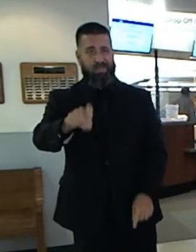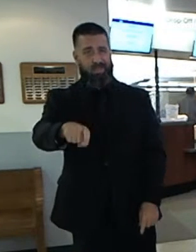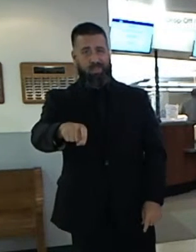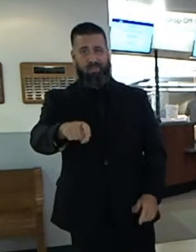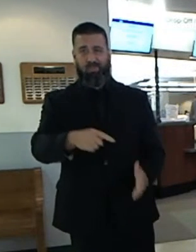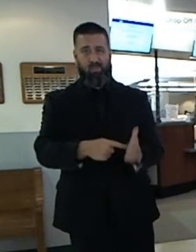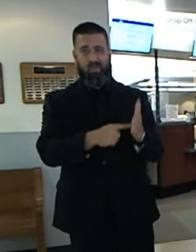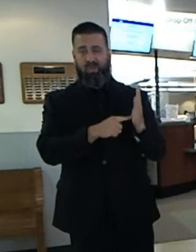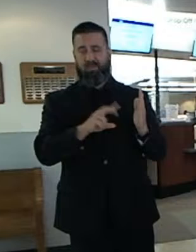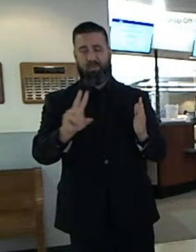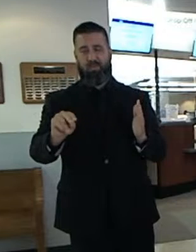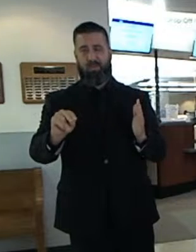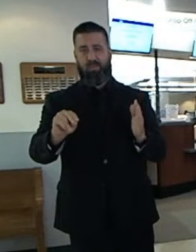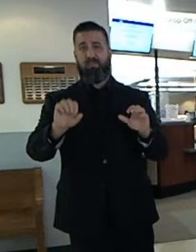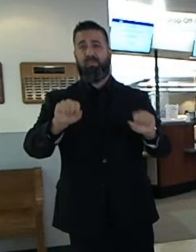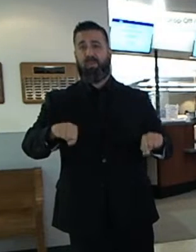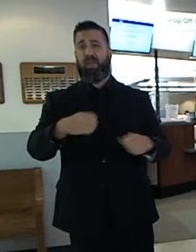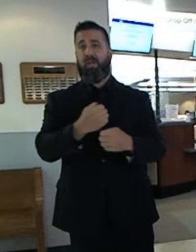online at